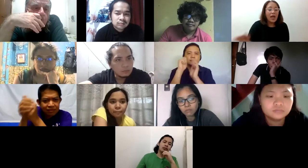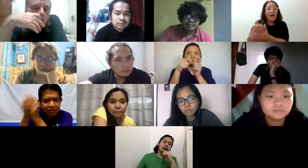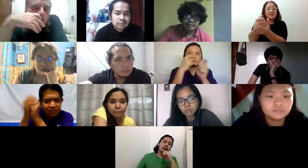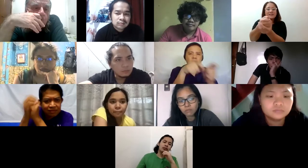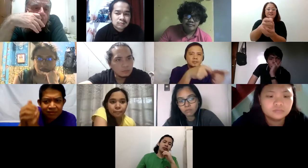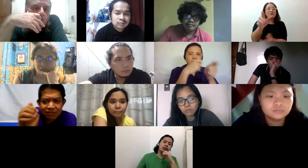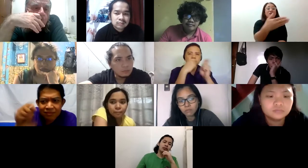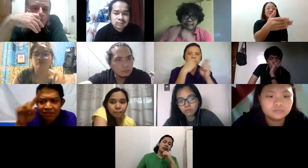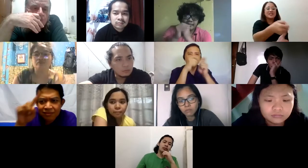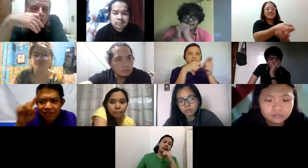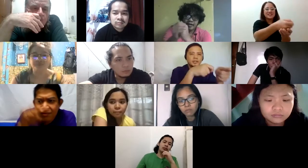Sorry.